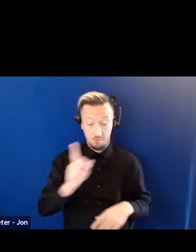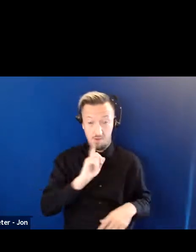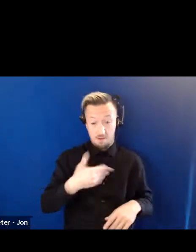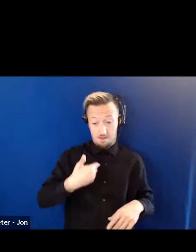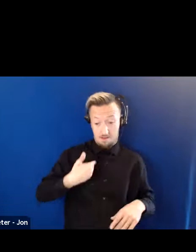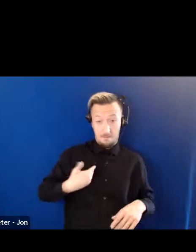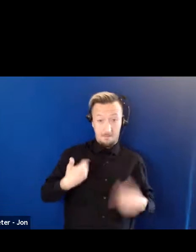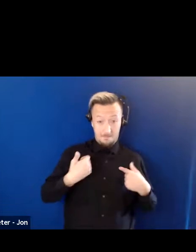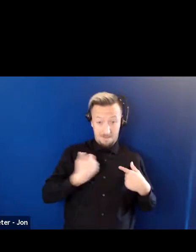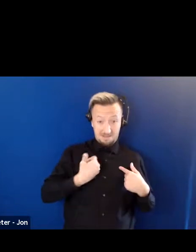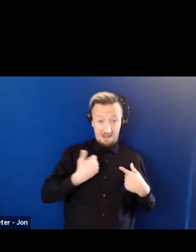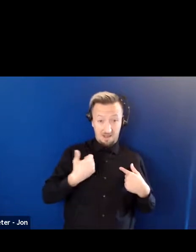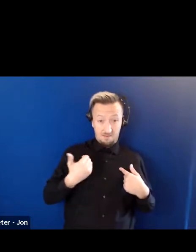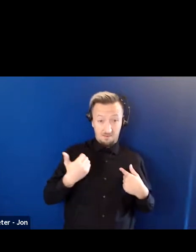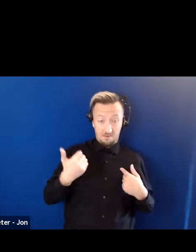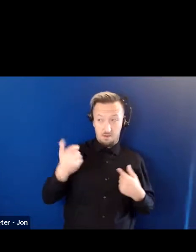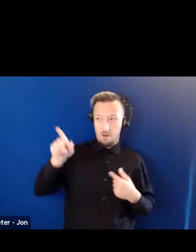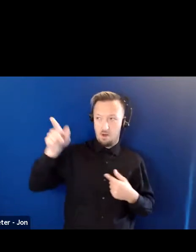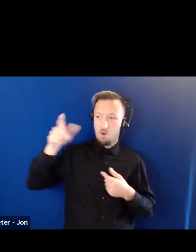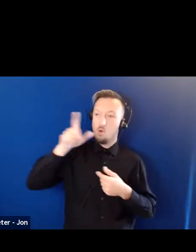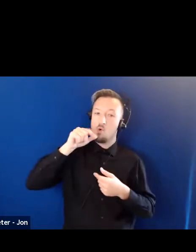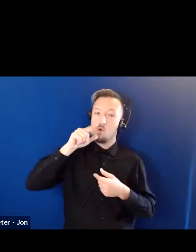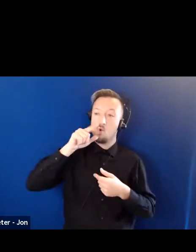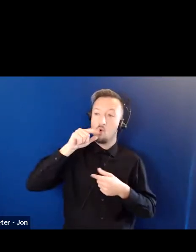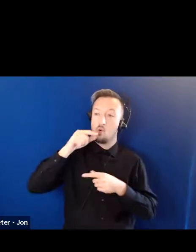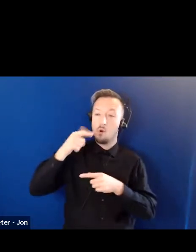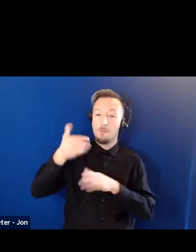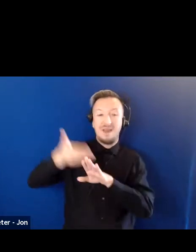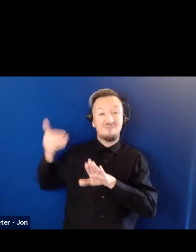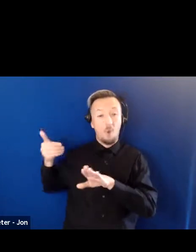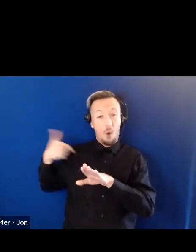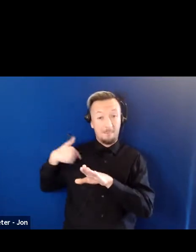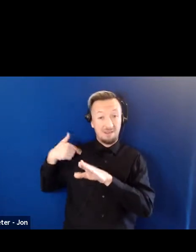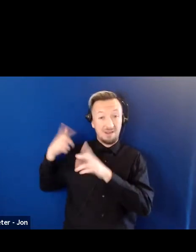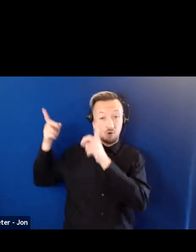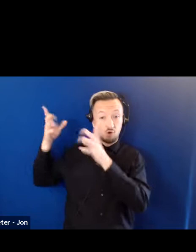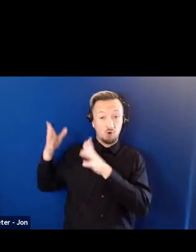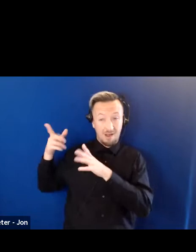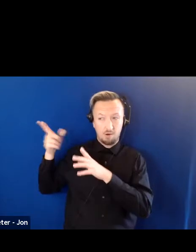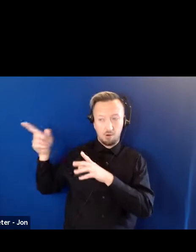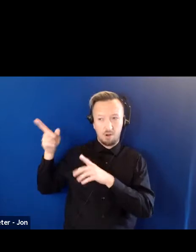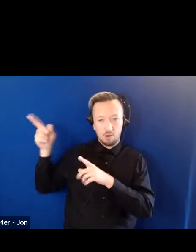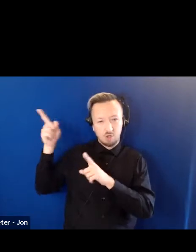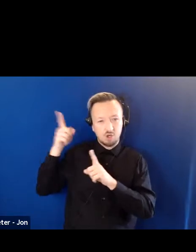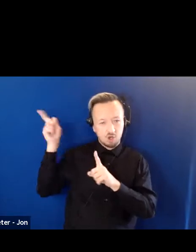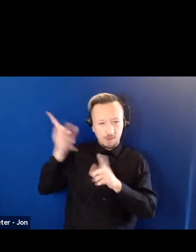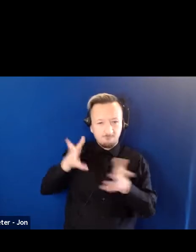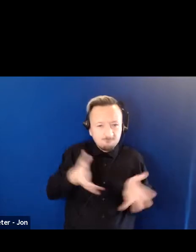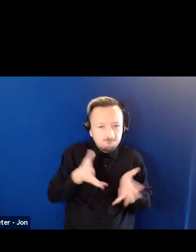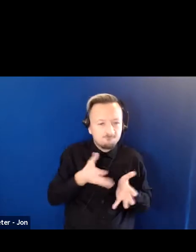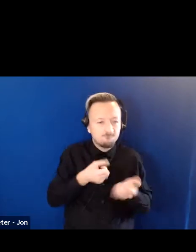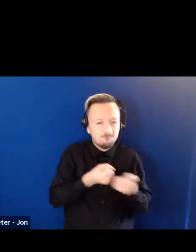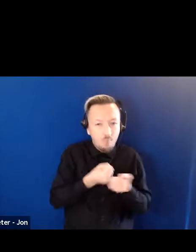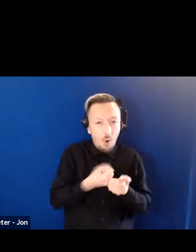my predecessor and was completely unaware. And this is kind of for Christina, asked the question, how does the